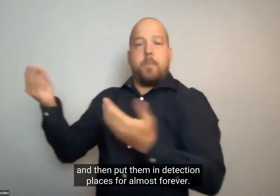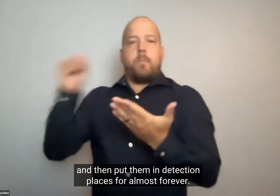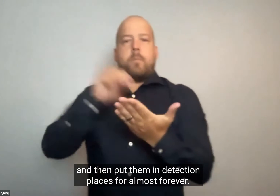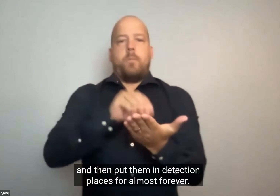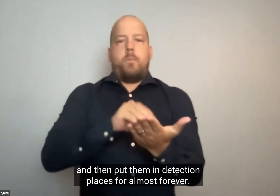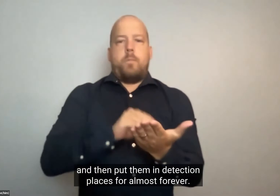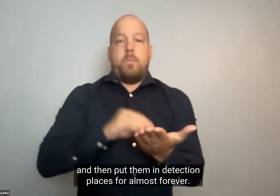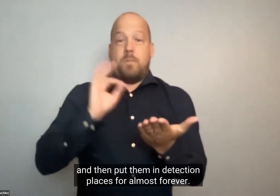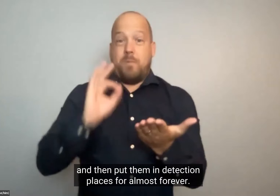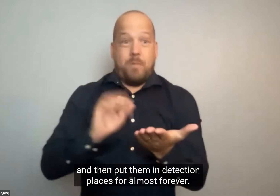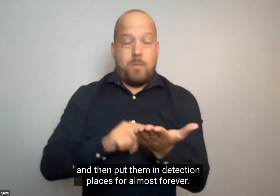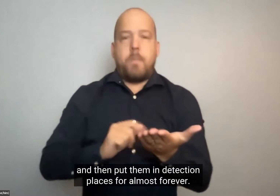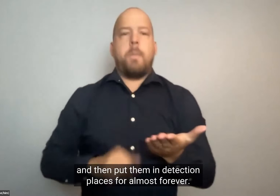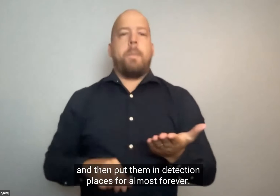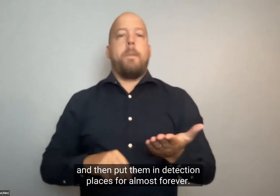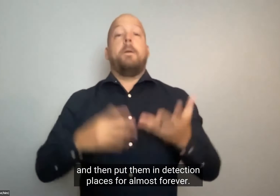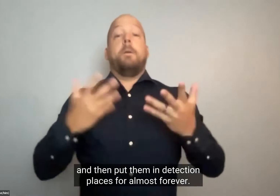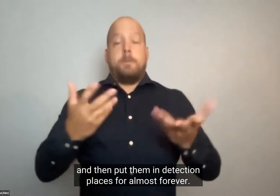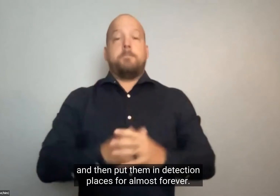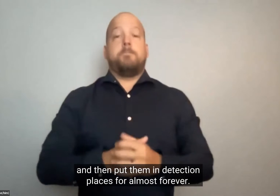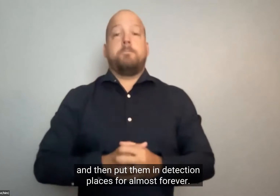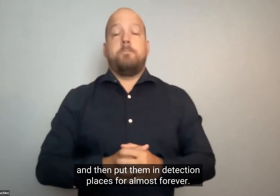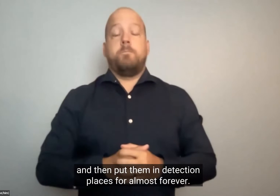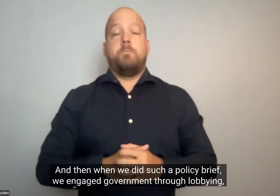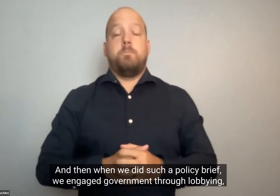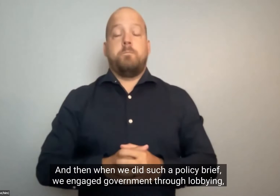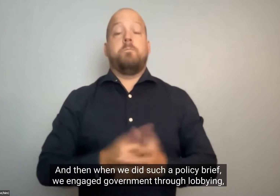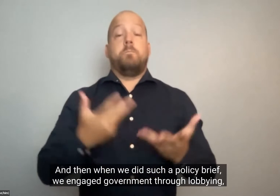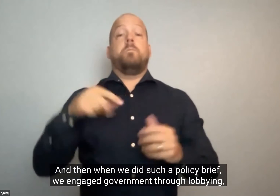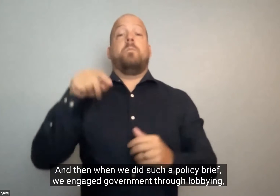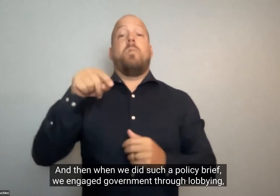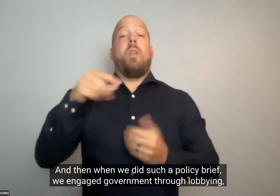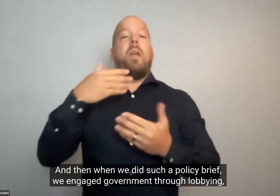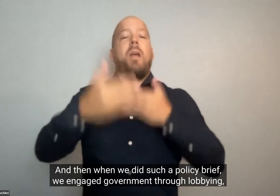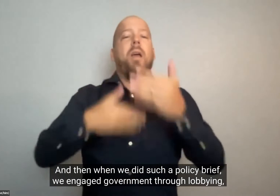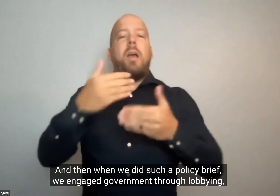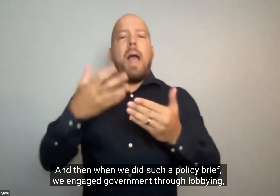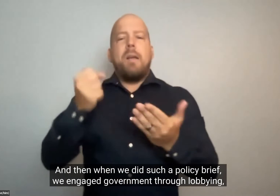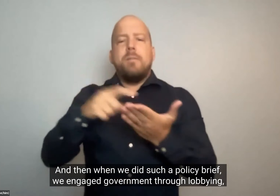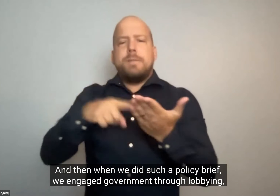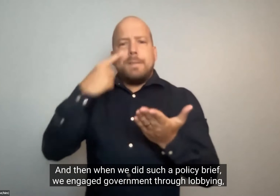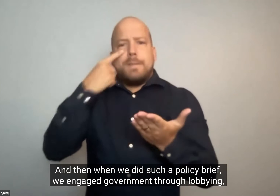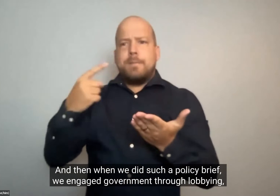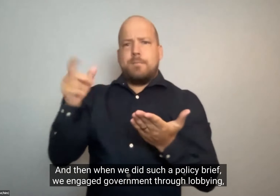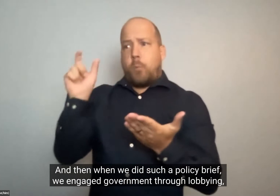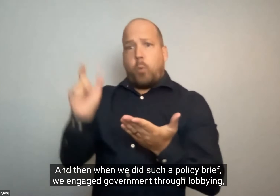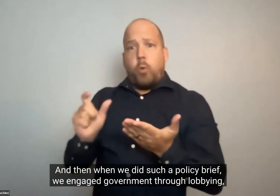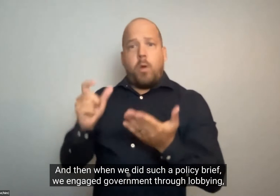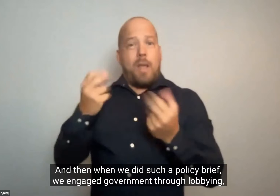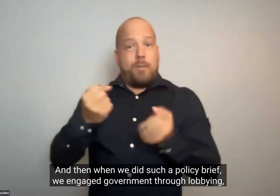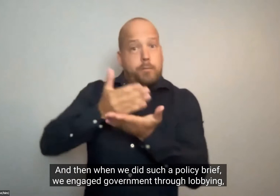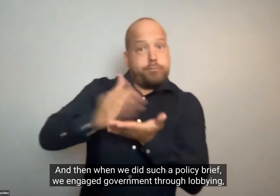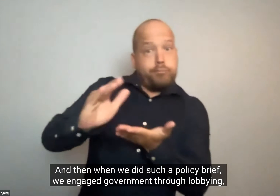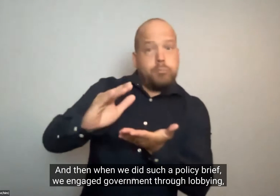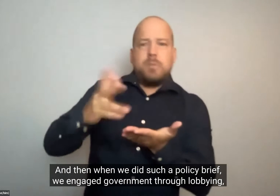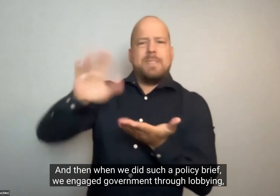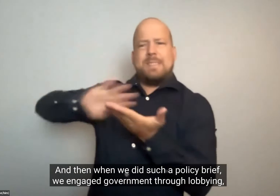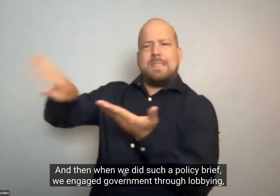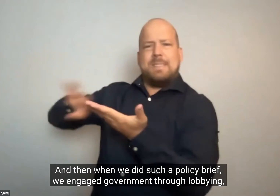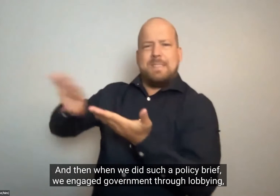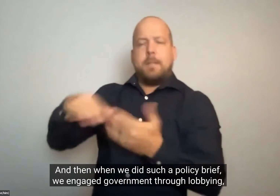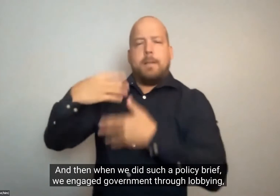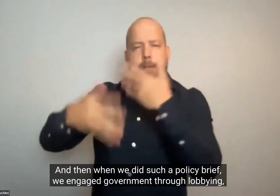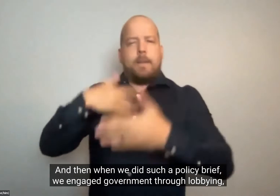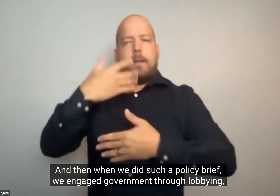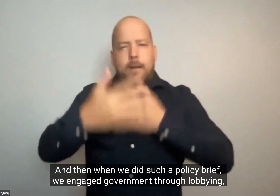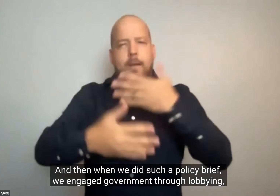places for almost forever. And then when we did such a policy